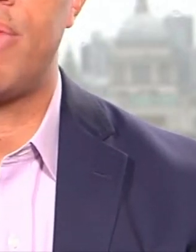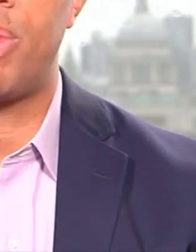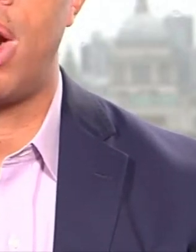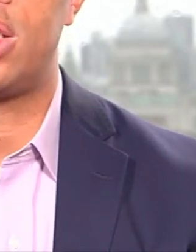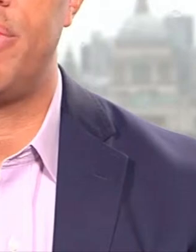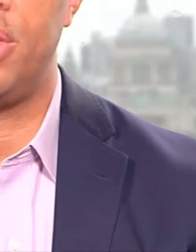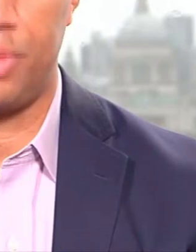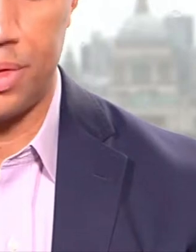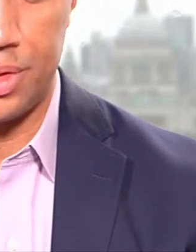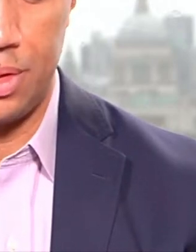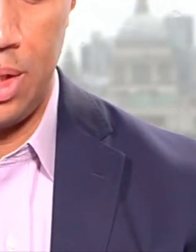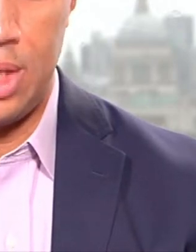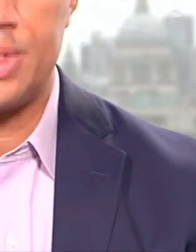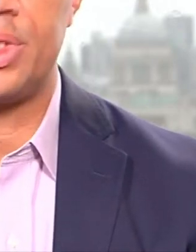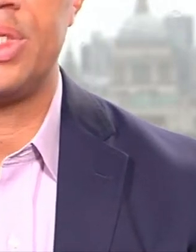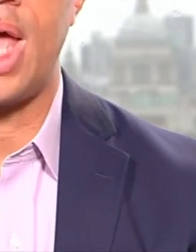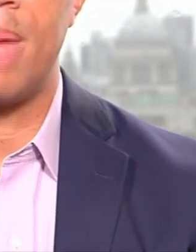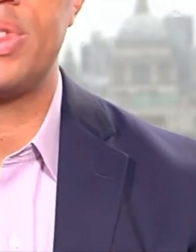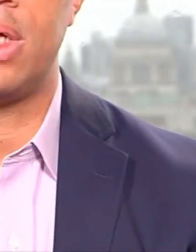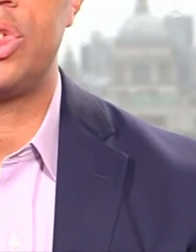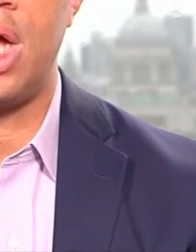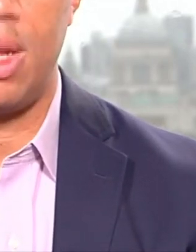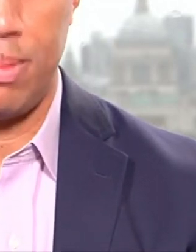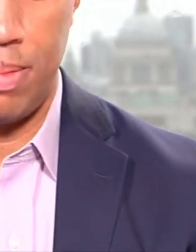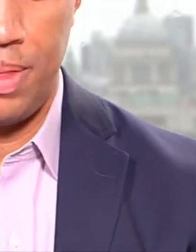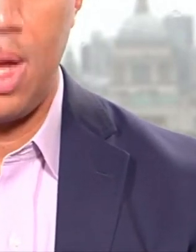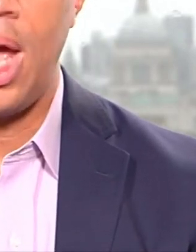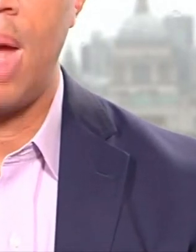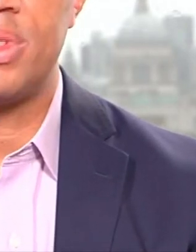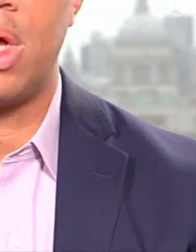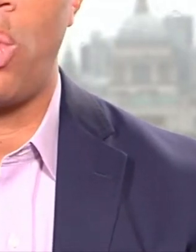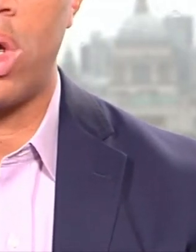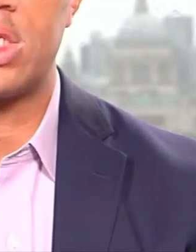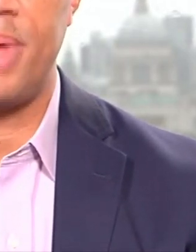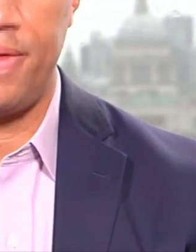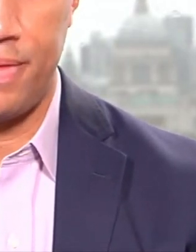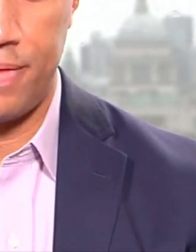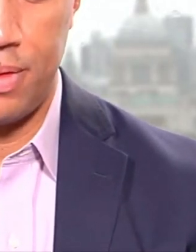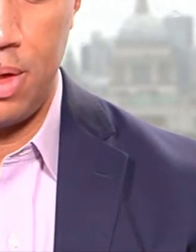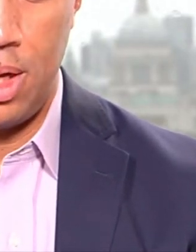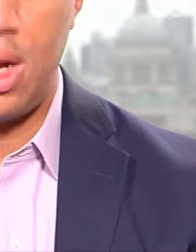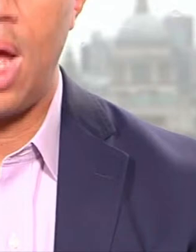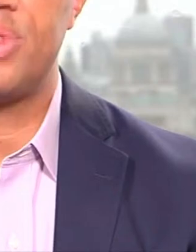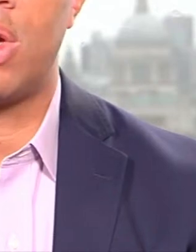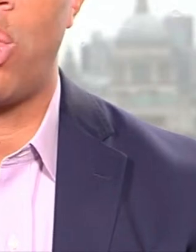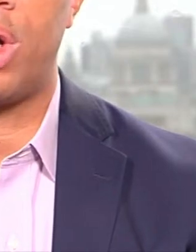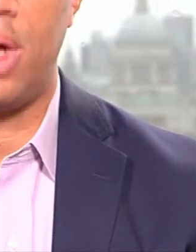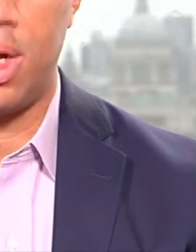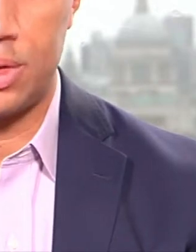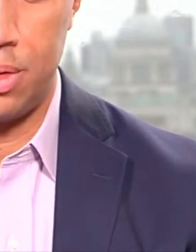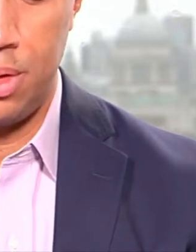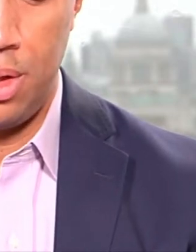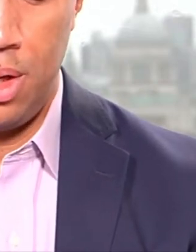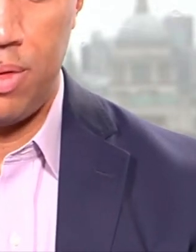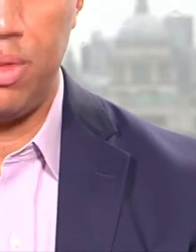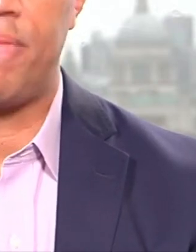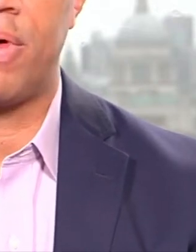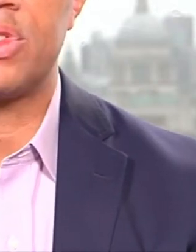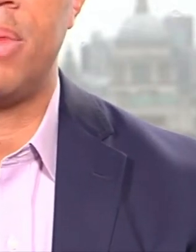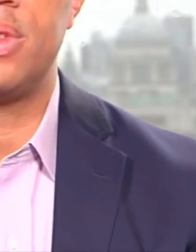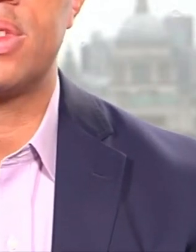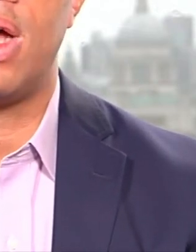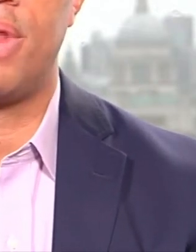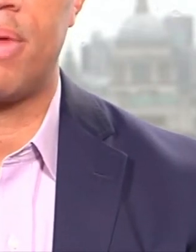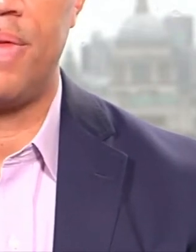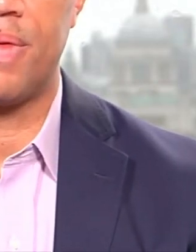usage of our product features, such as Amazon Design, Amazon Workspaces, and Amazon Workplace, during the